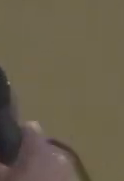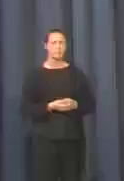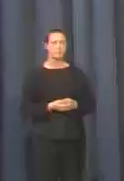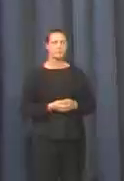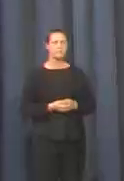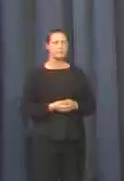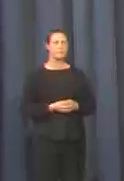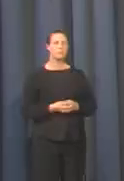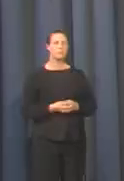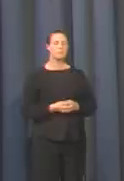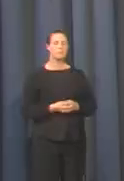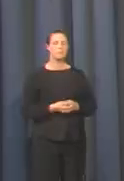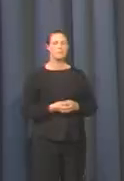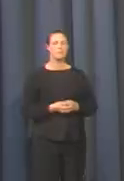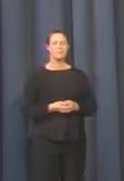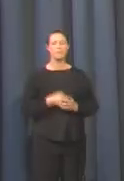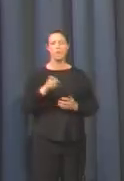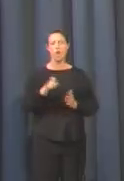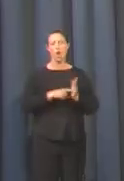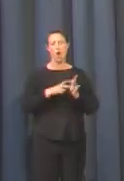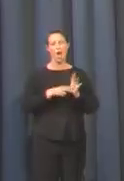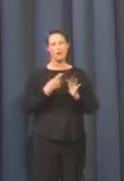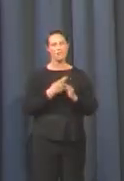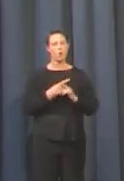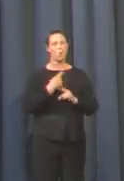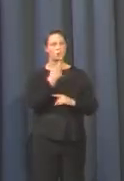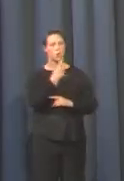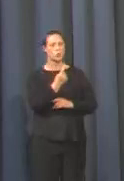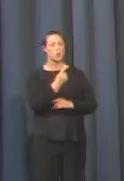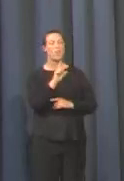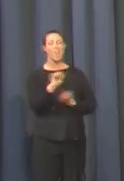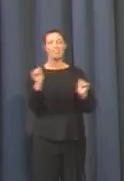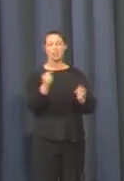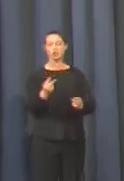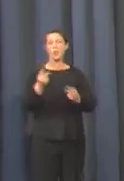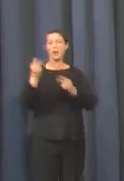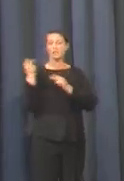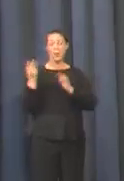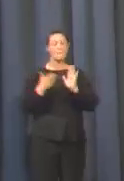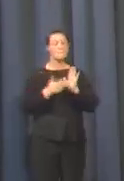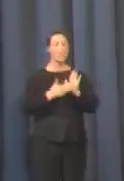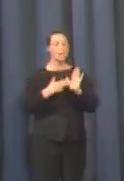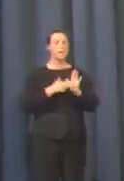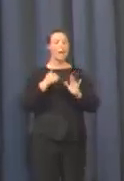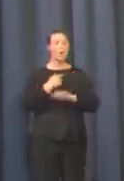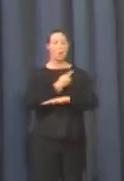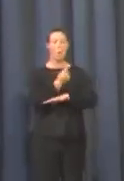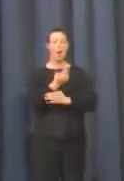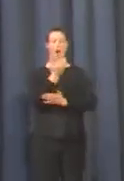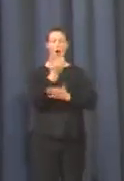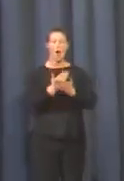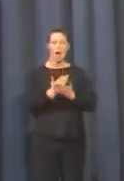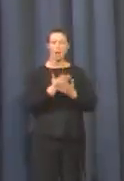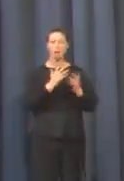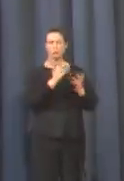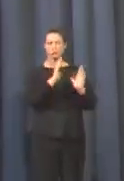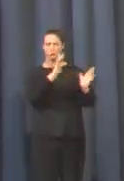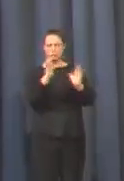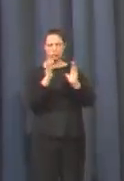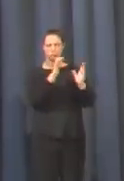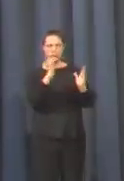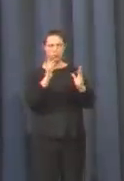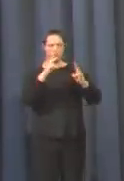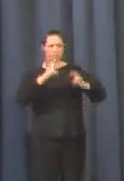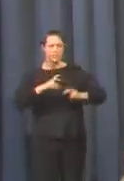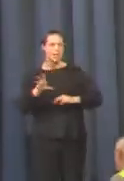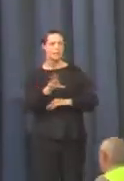Clive, we mentioned earlier that they are doing a review, and on Monday I spent an hour and a half talking to the investigator from